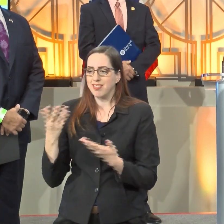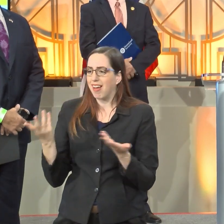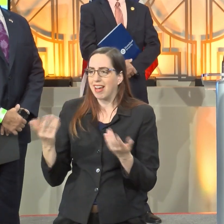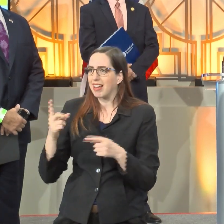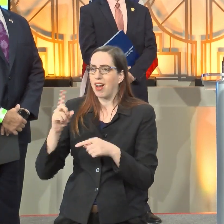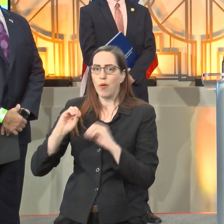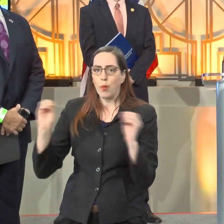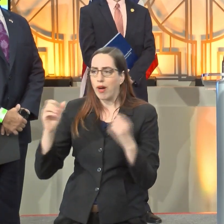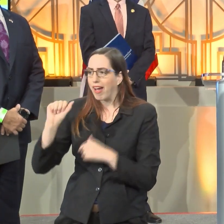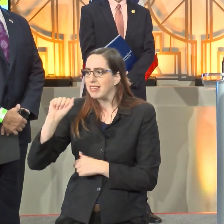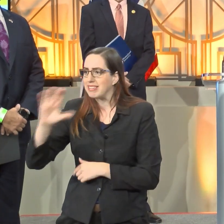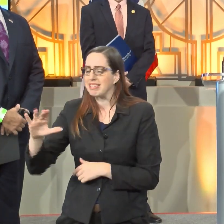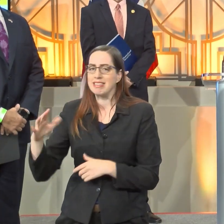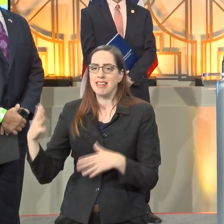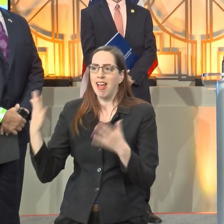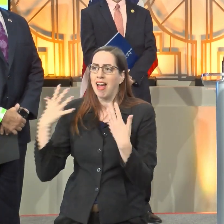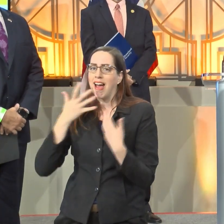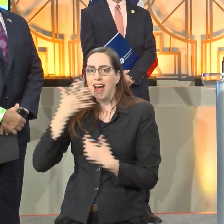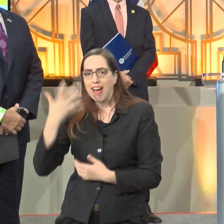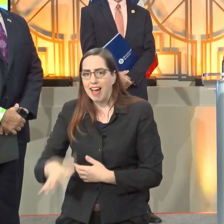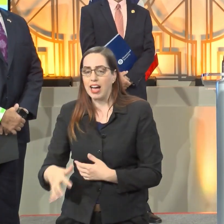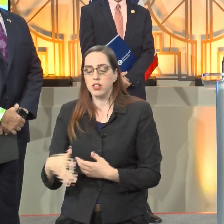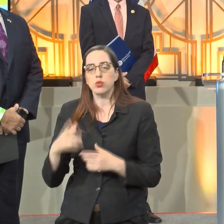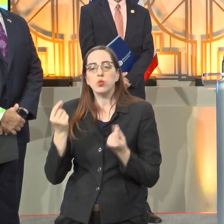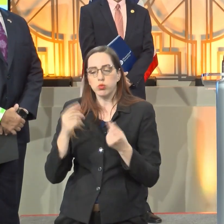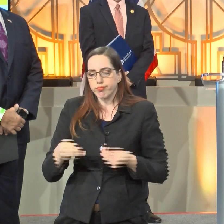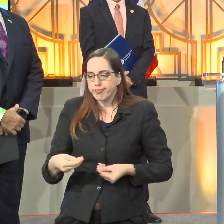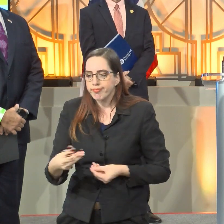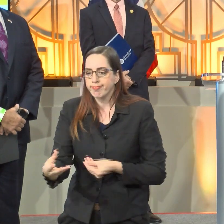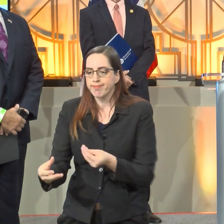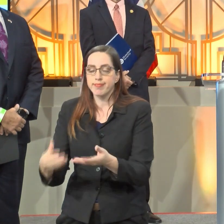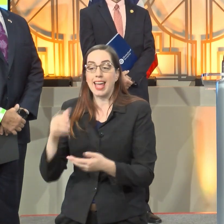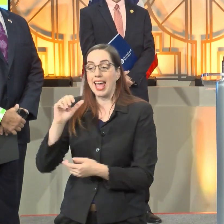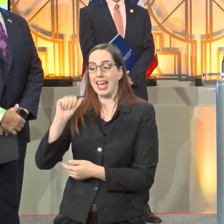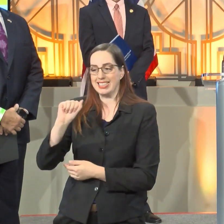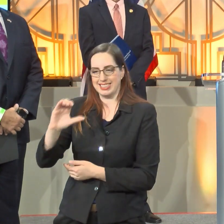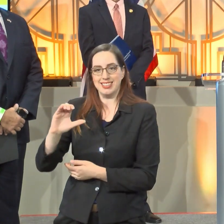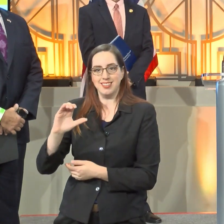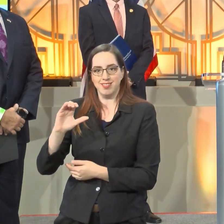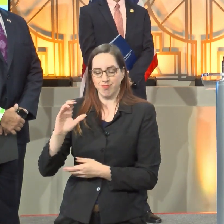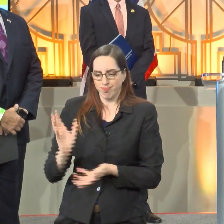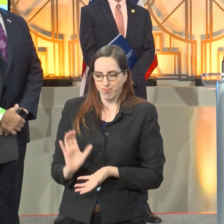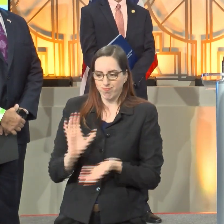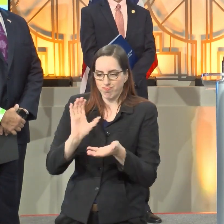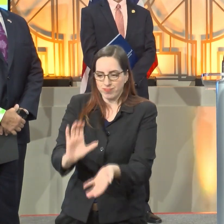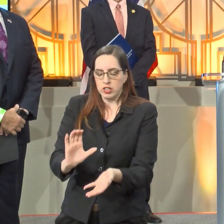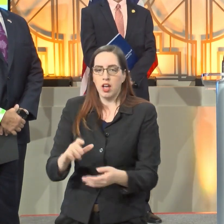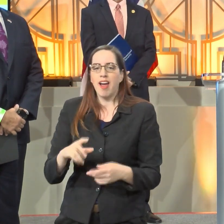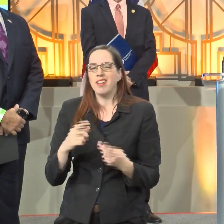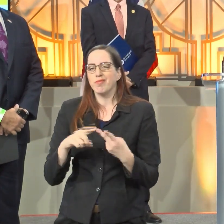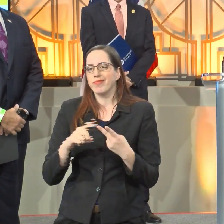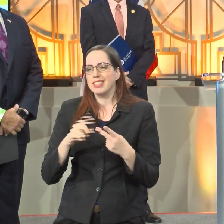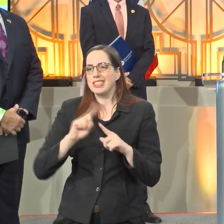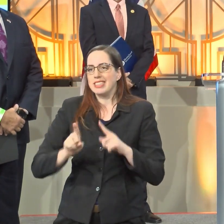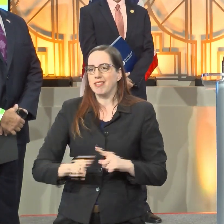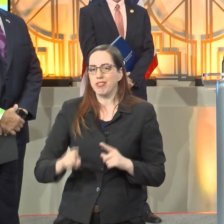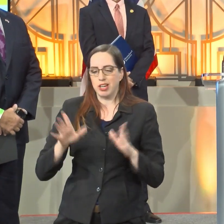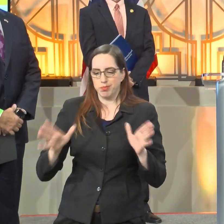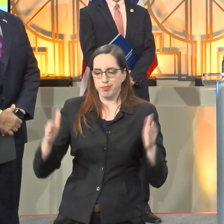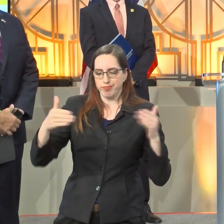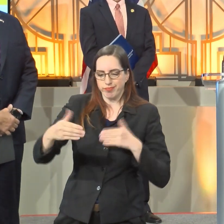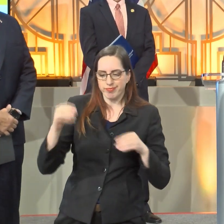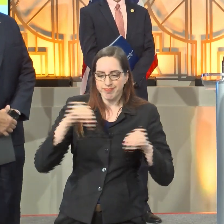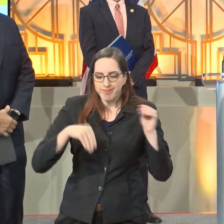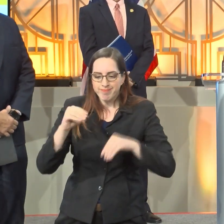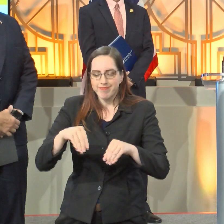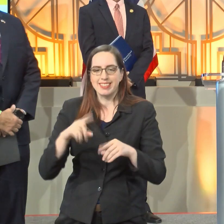cooling their homes with portable air conditioning units, cooling care packages with lots of